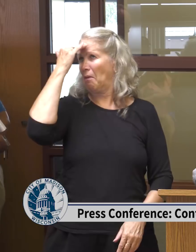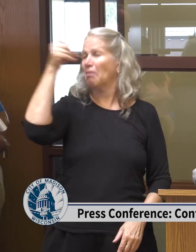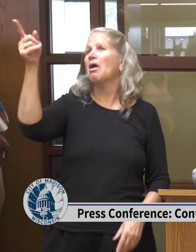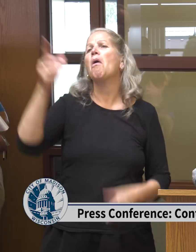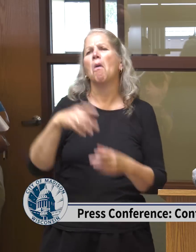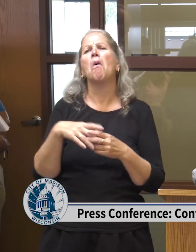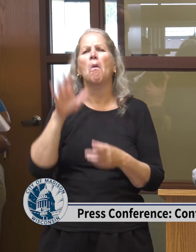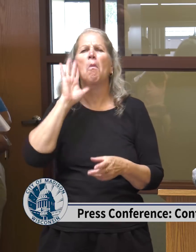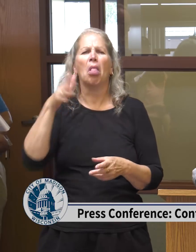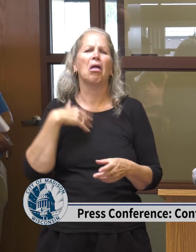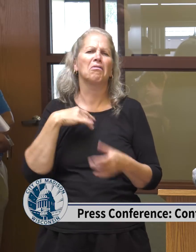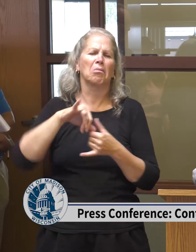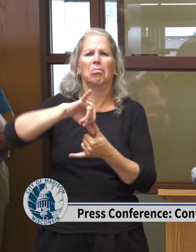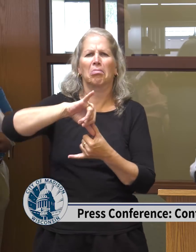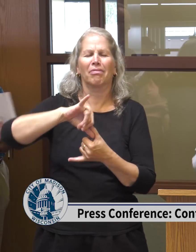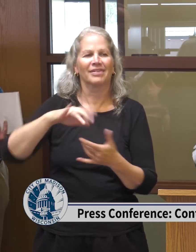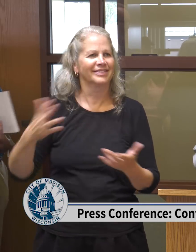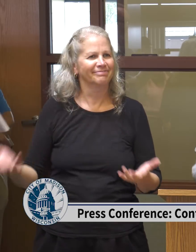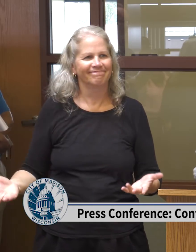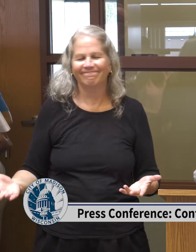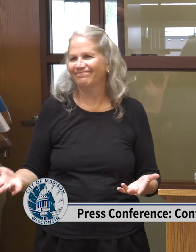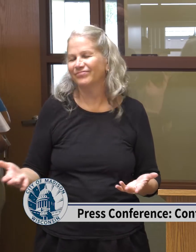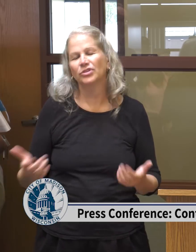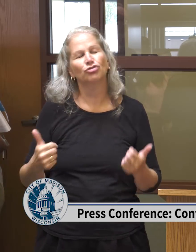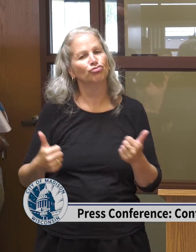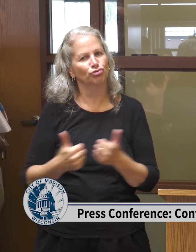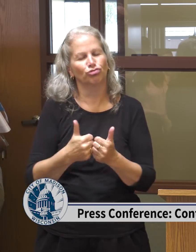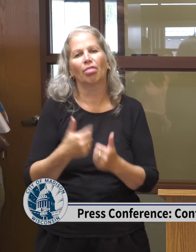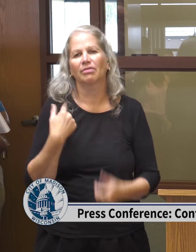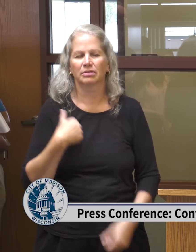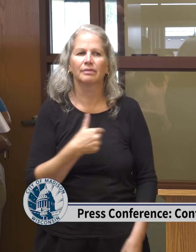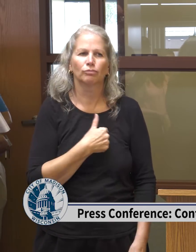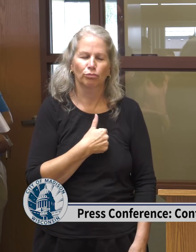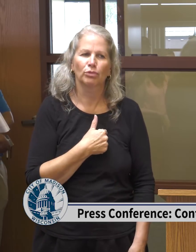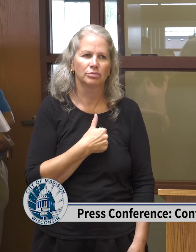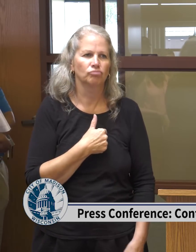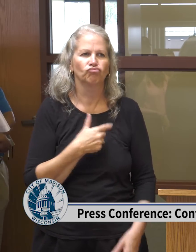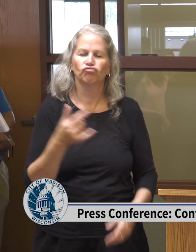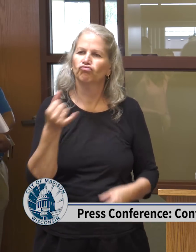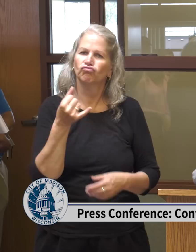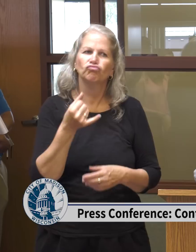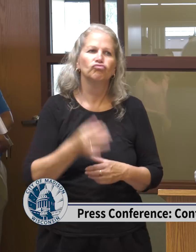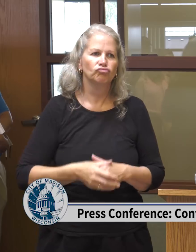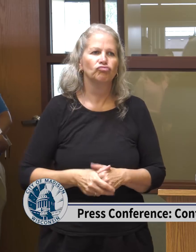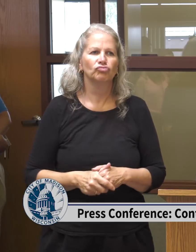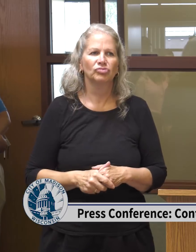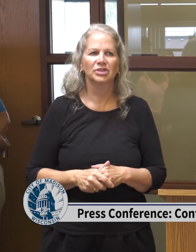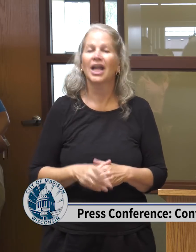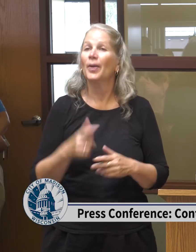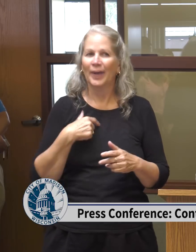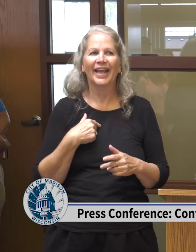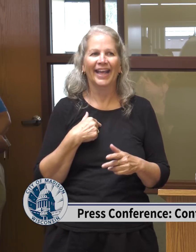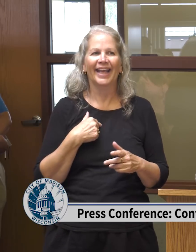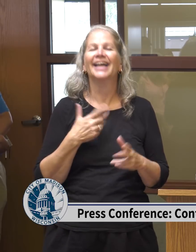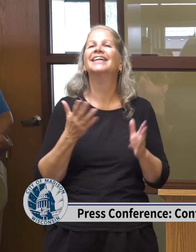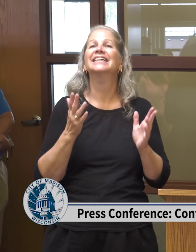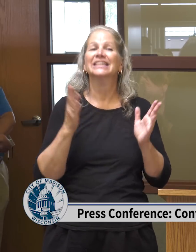That's the challenge. So we prepare for the worst and we hope for the best.